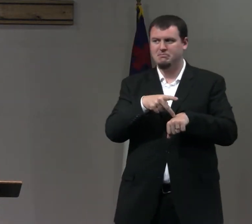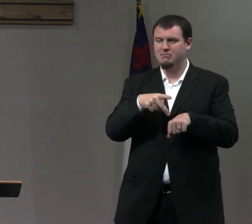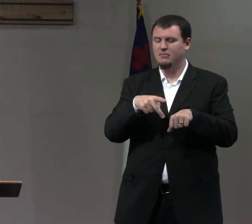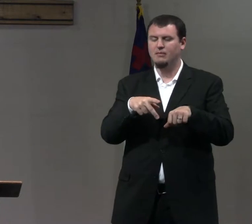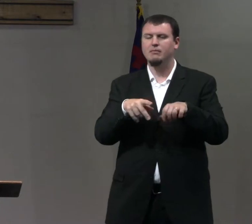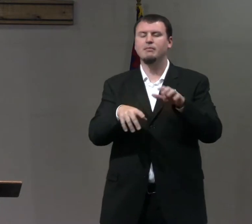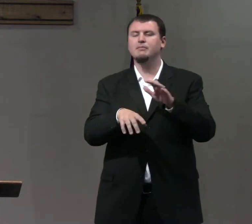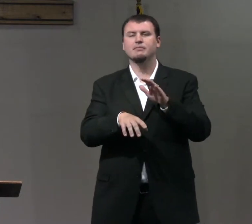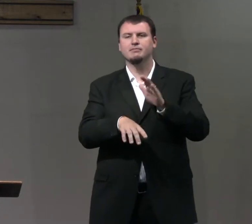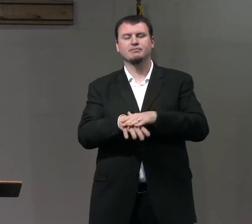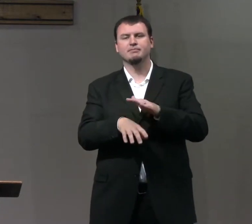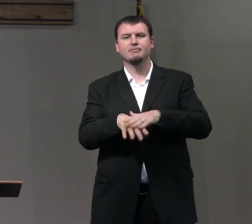ago?